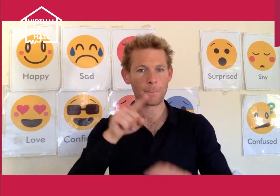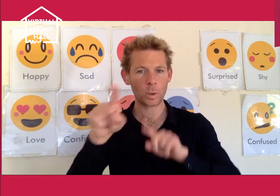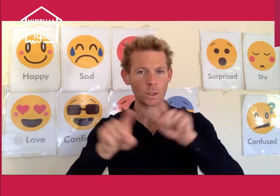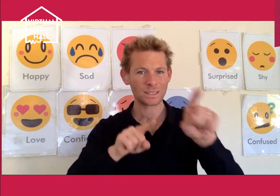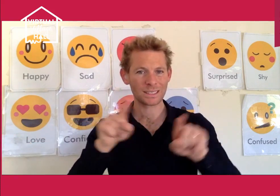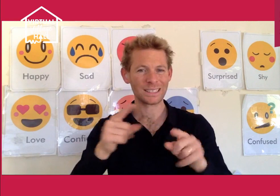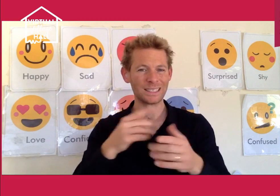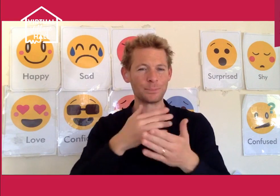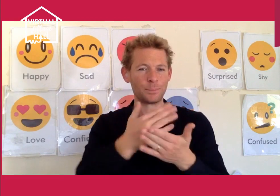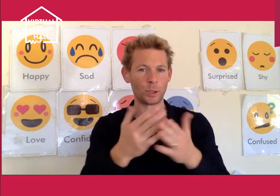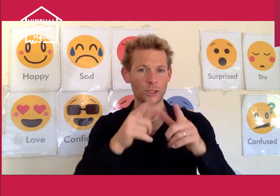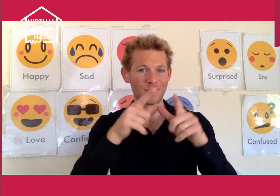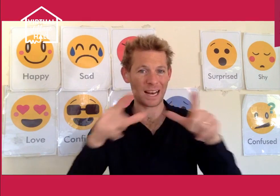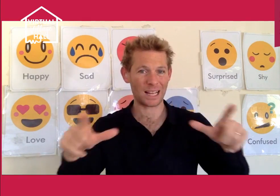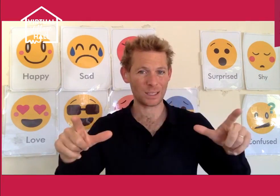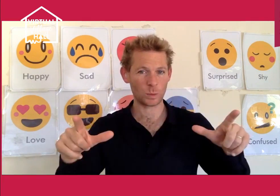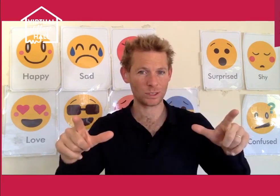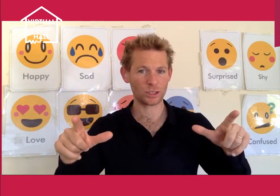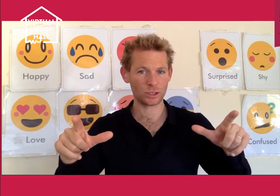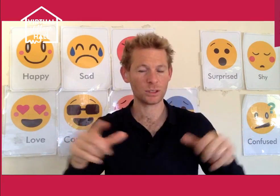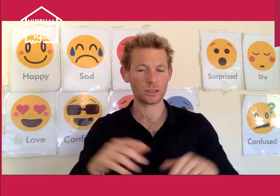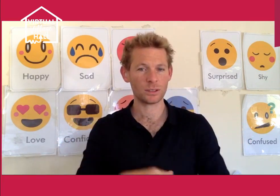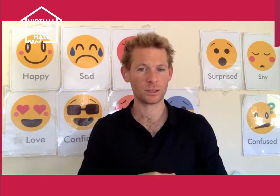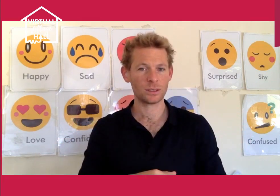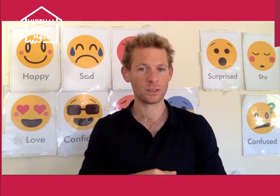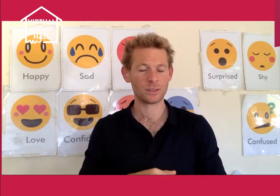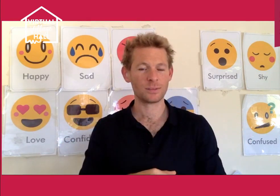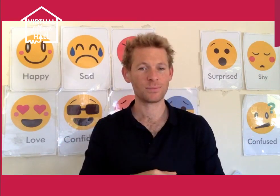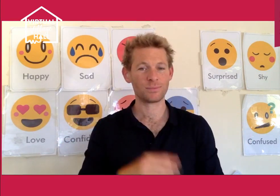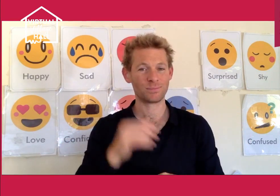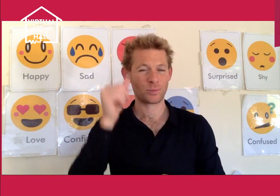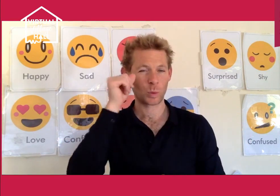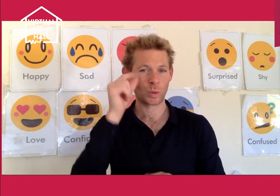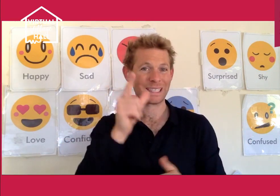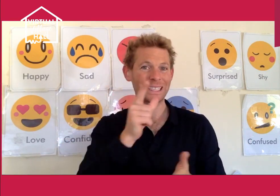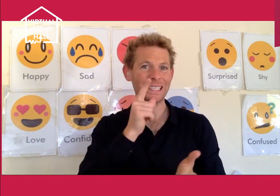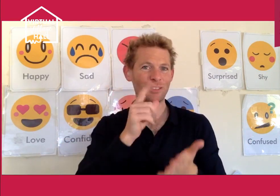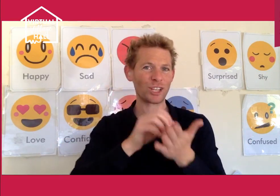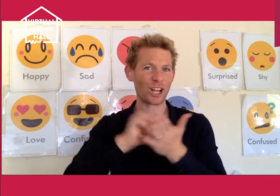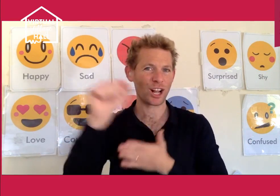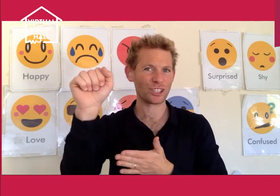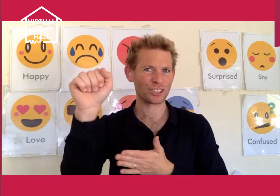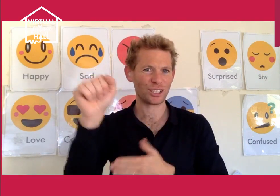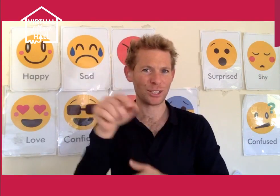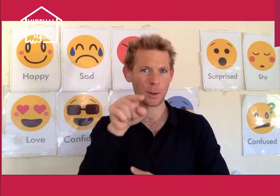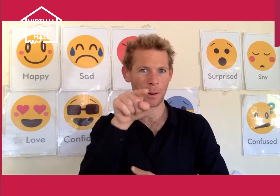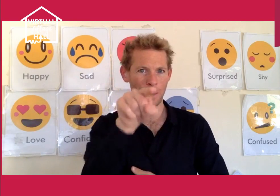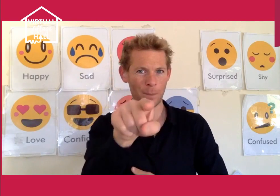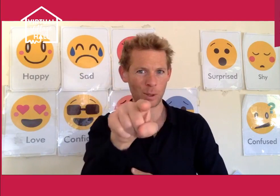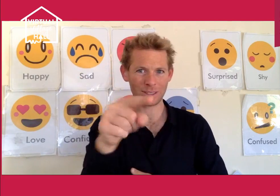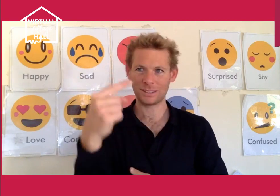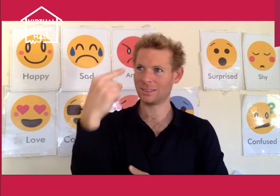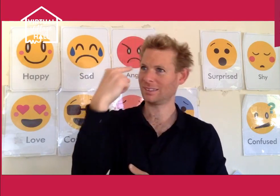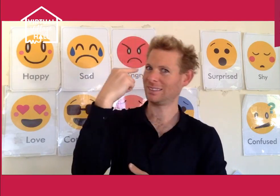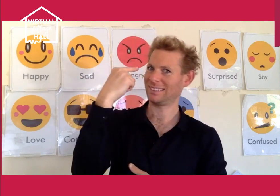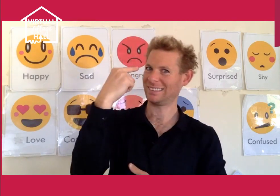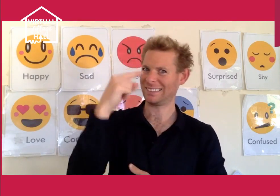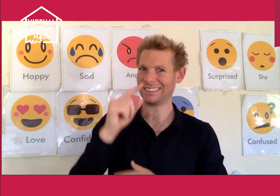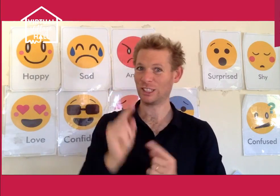Okay, so pointing is part of the language, part of BSL. Now we know in hearing culture, pointing